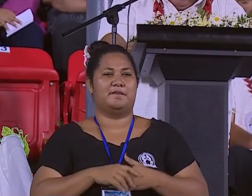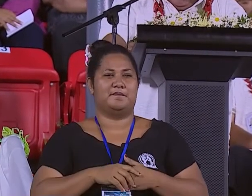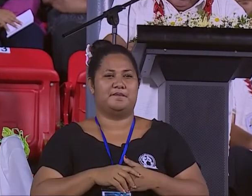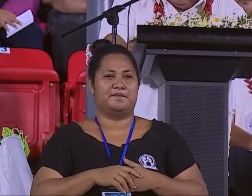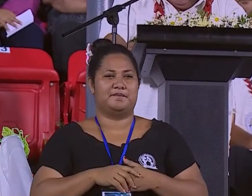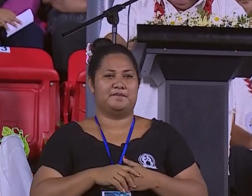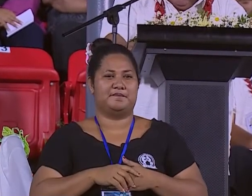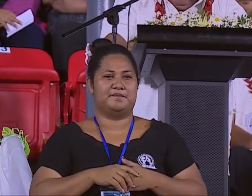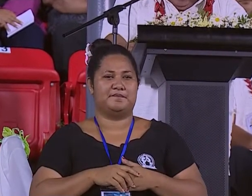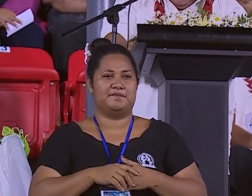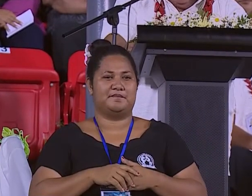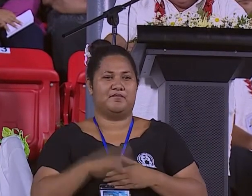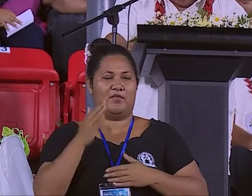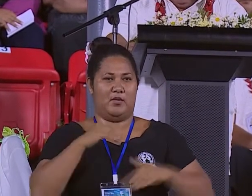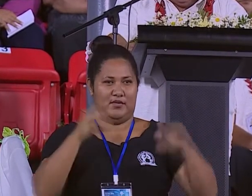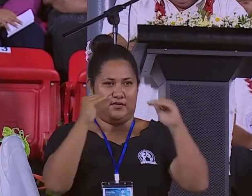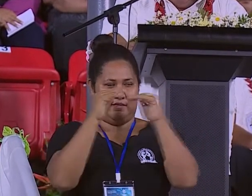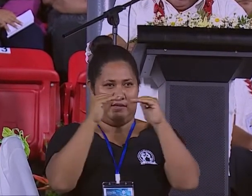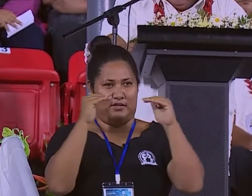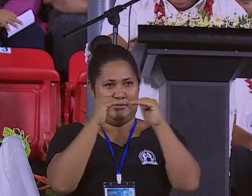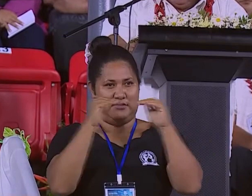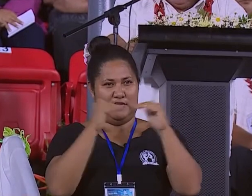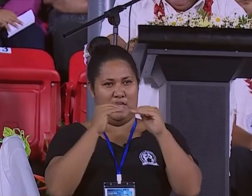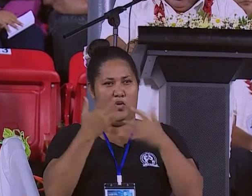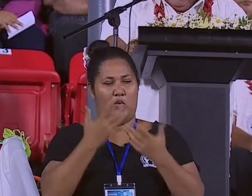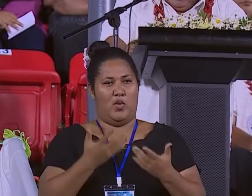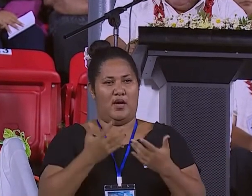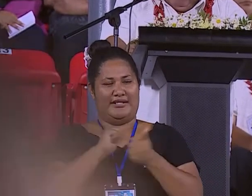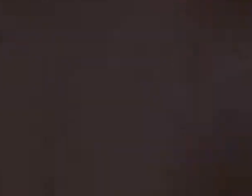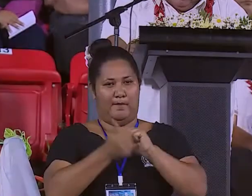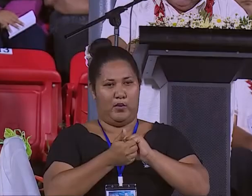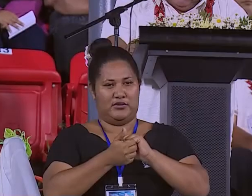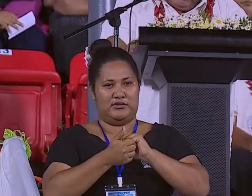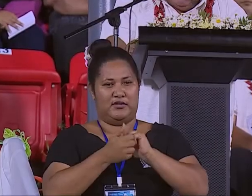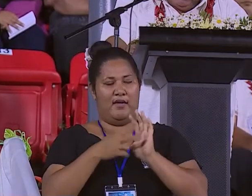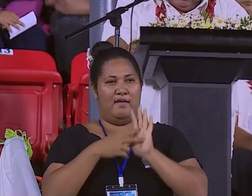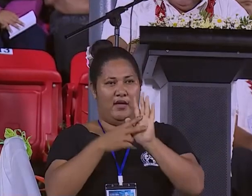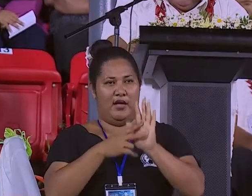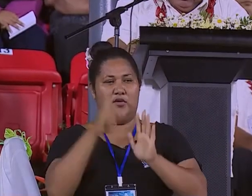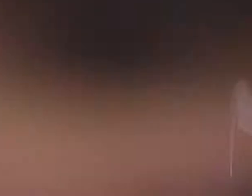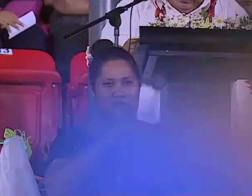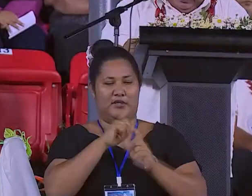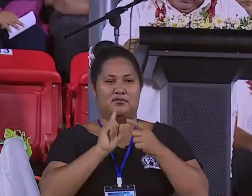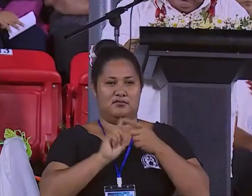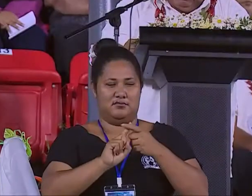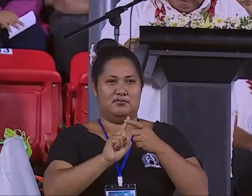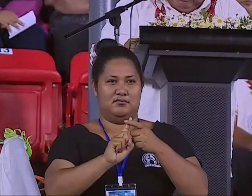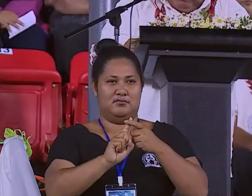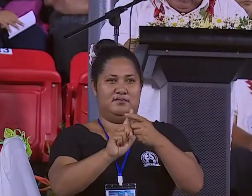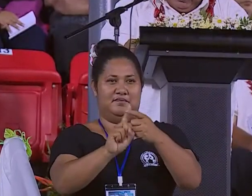legitimacy and fairness, while sporting values can remain